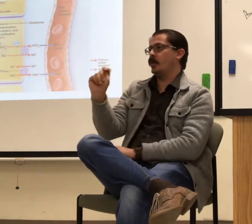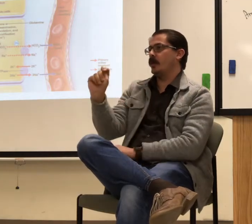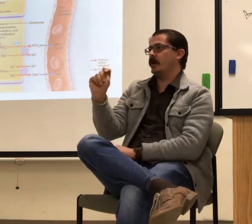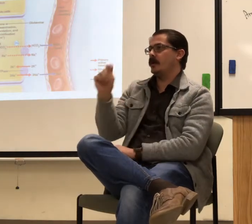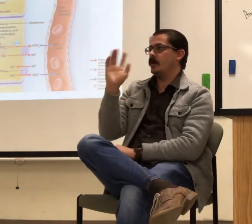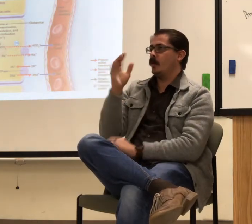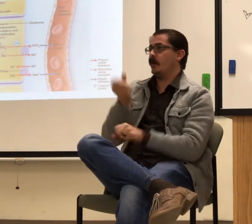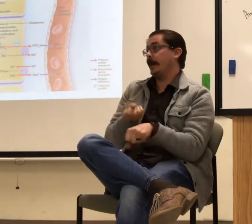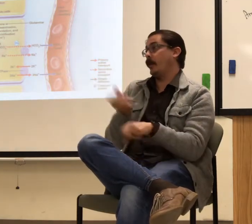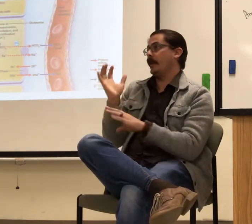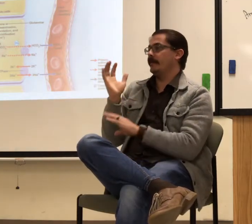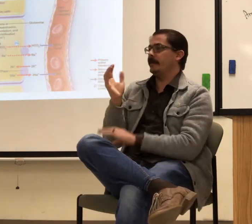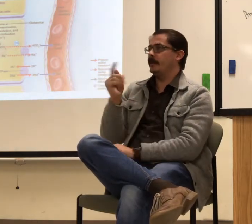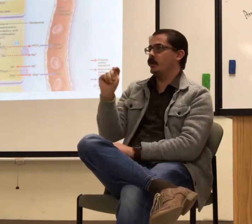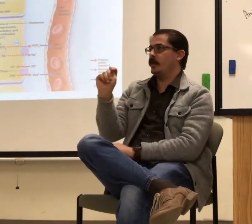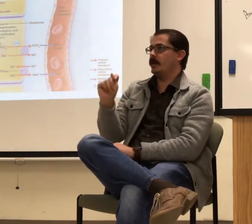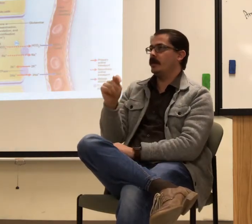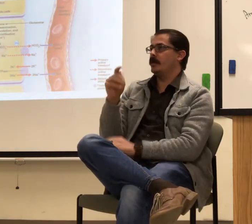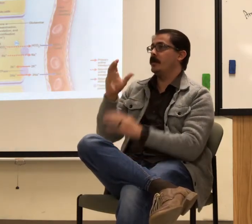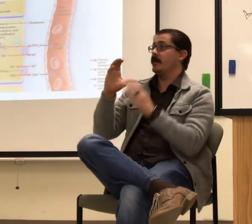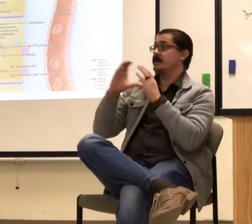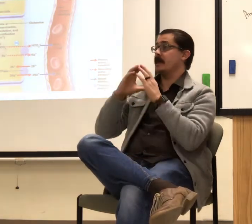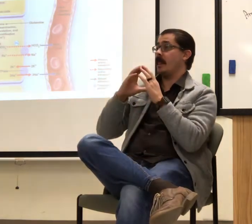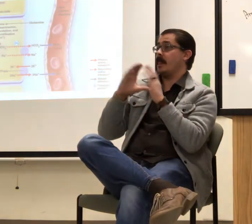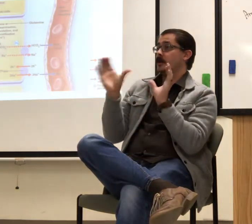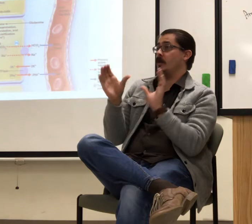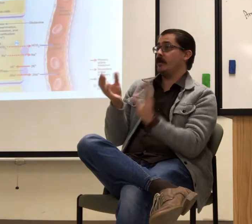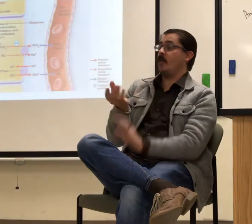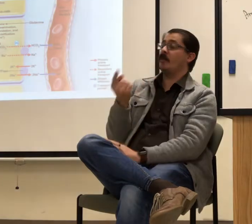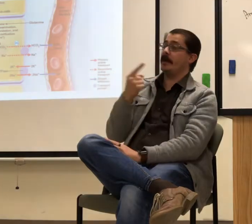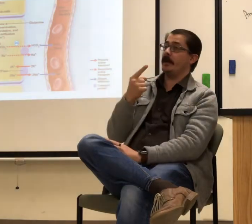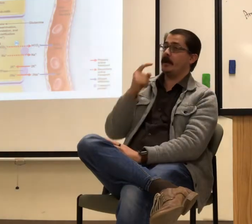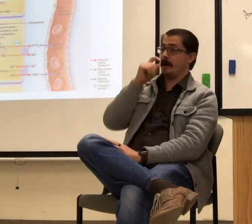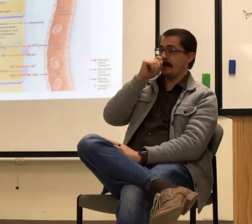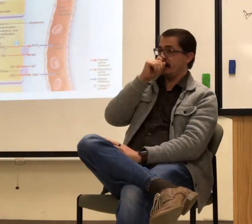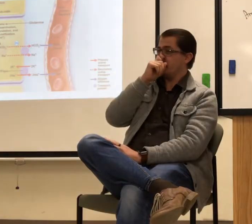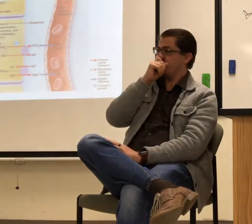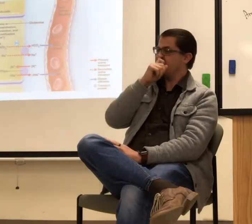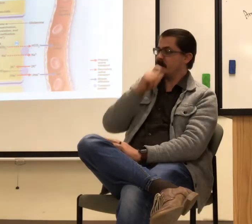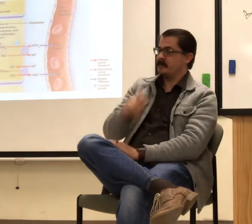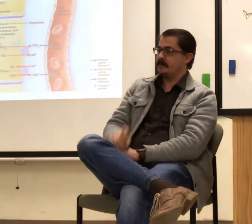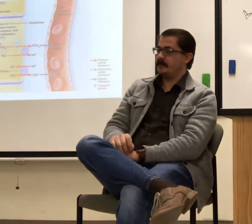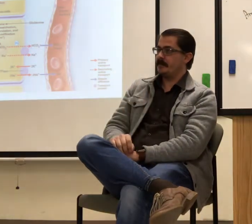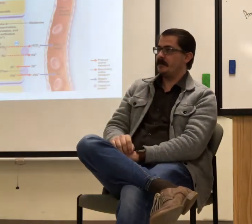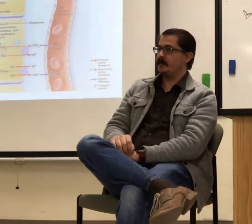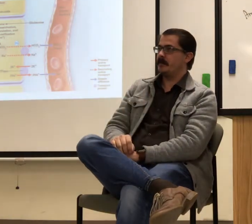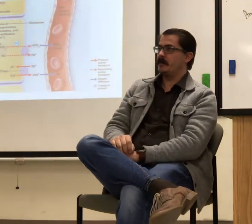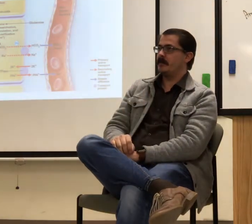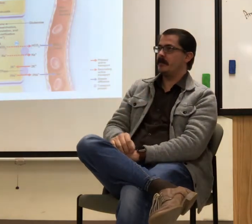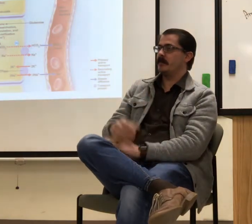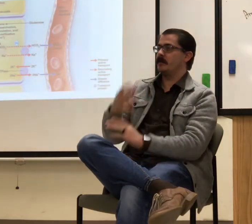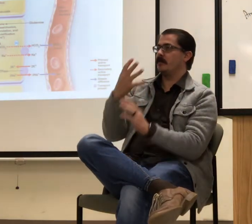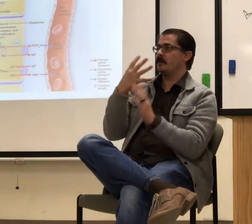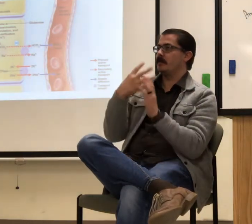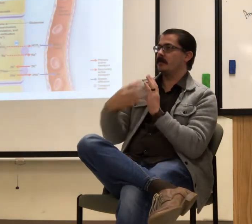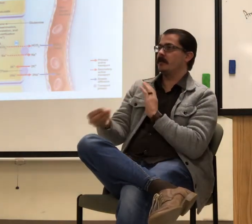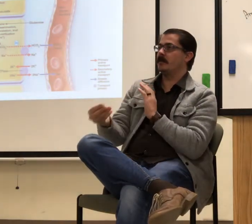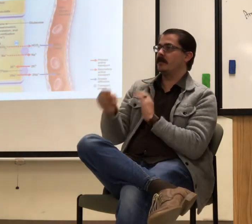Get rid of it. And what the cell is doing on this side is you're secreting a bicarb,